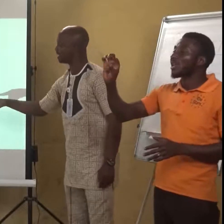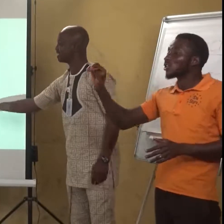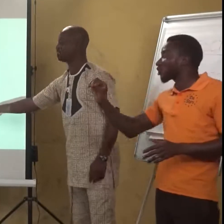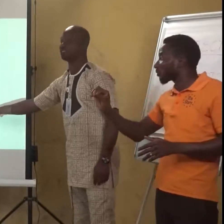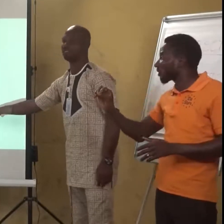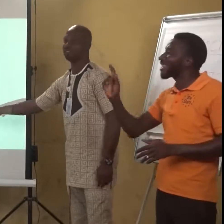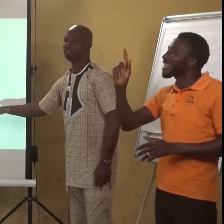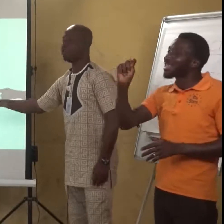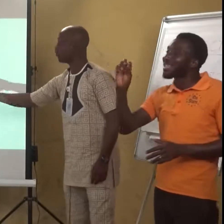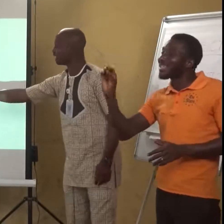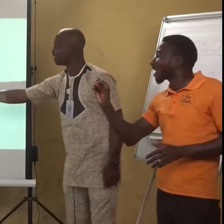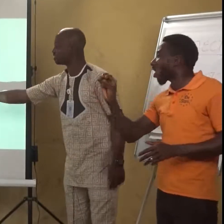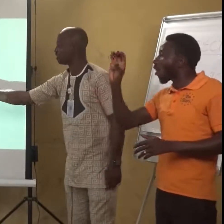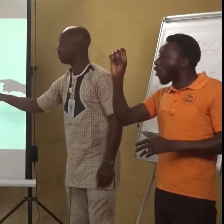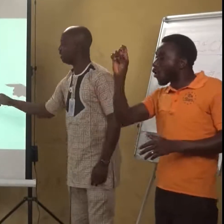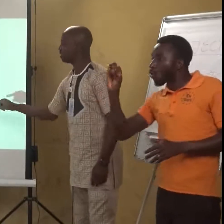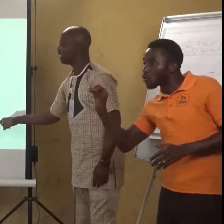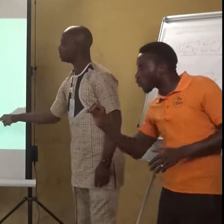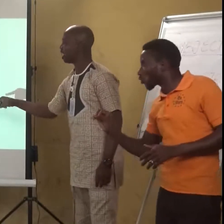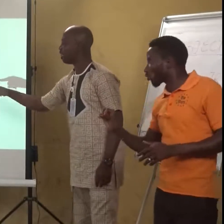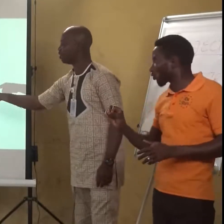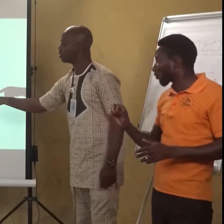tetraoxomanganate 7. Potassium